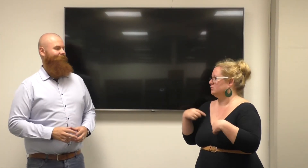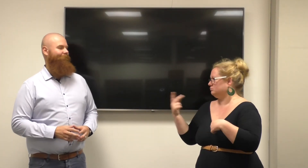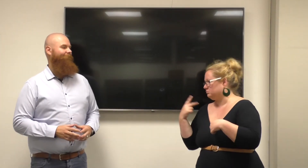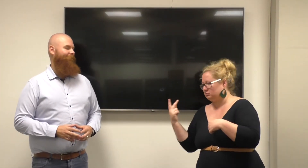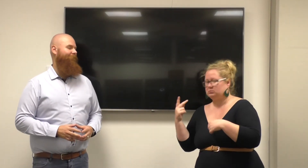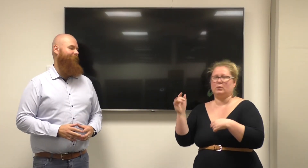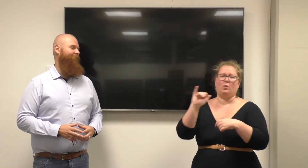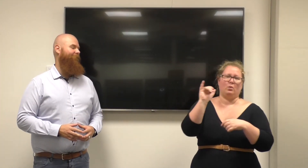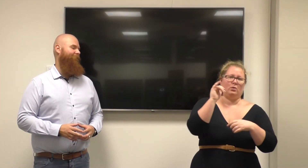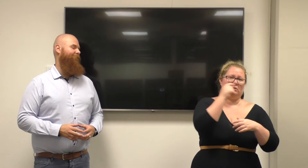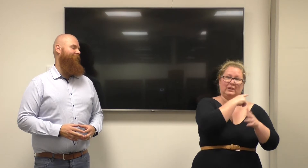please communicate with us